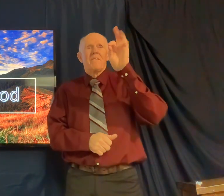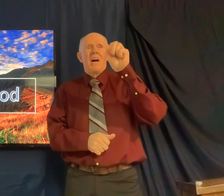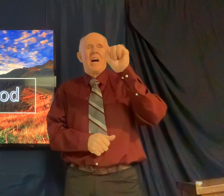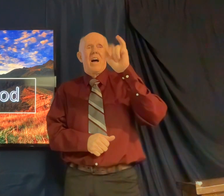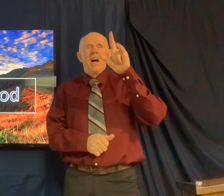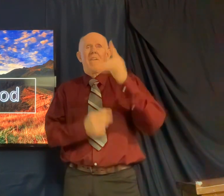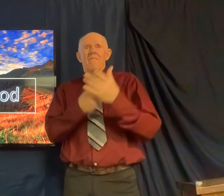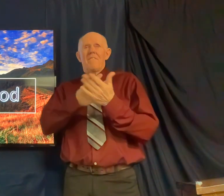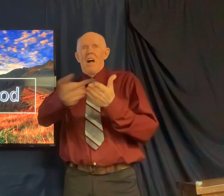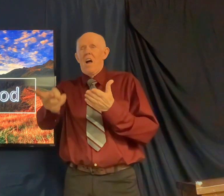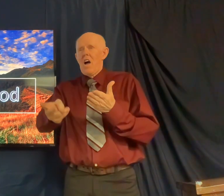Unfailing.